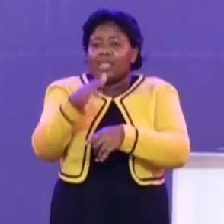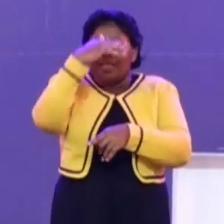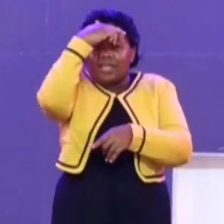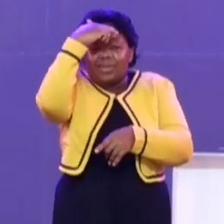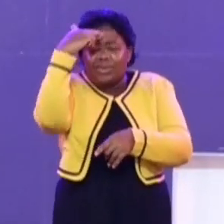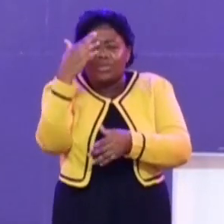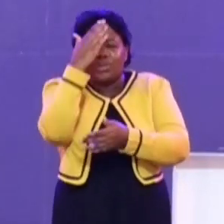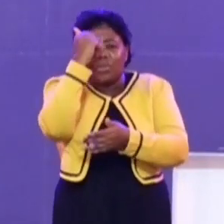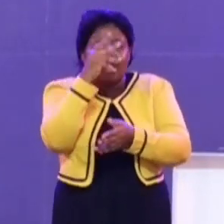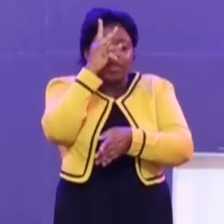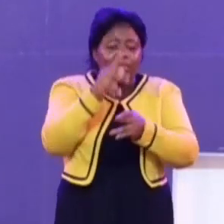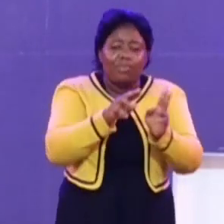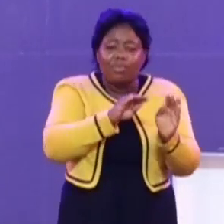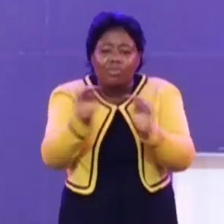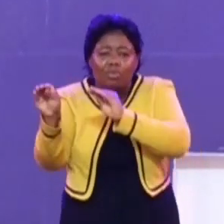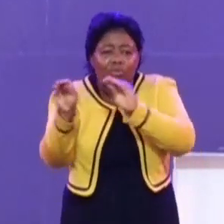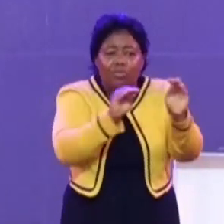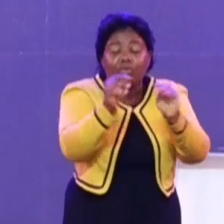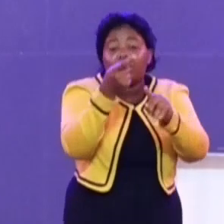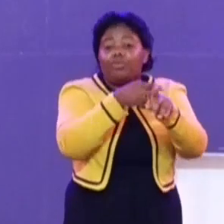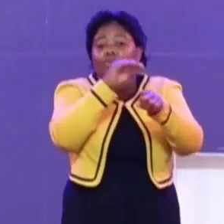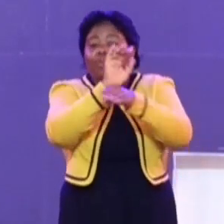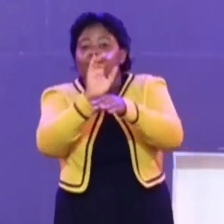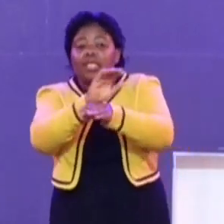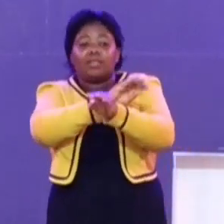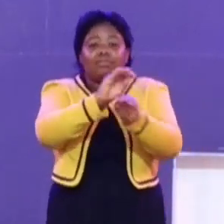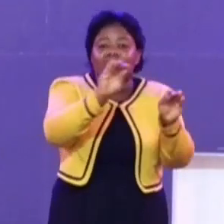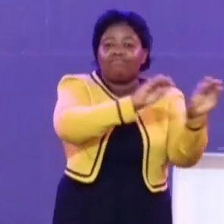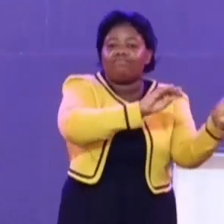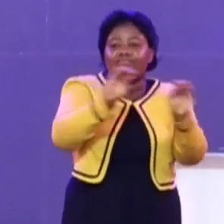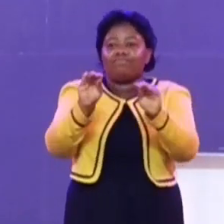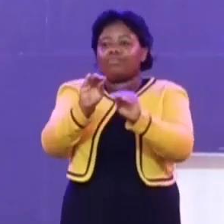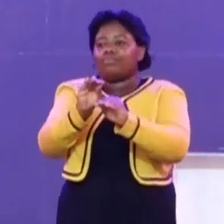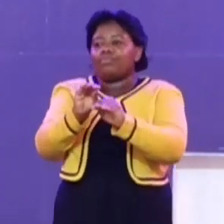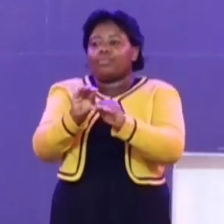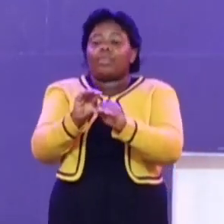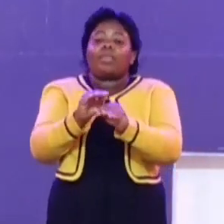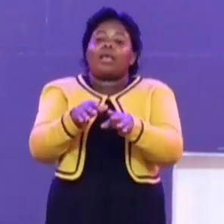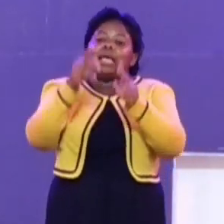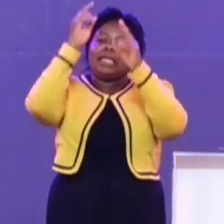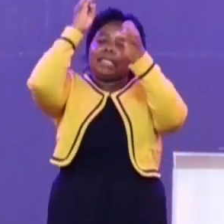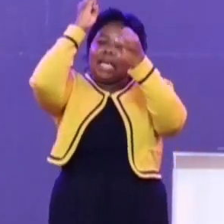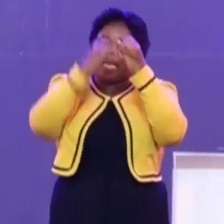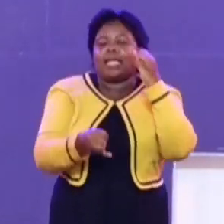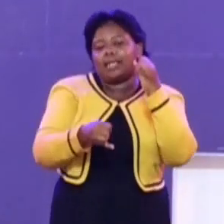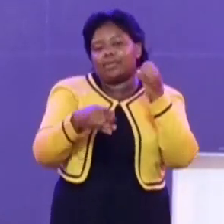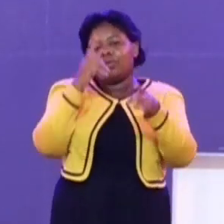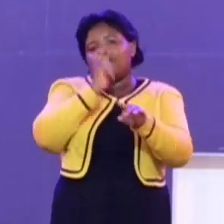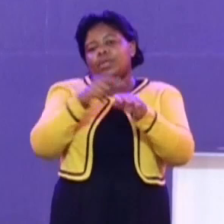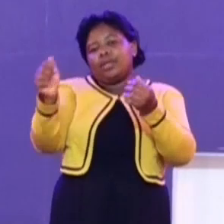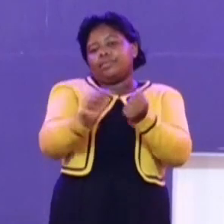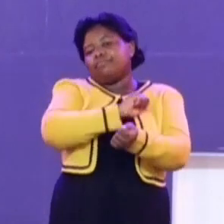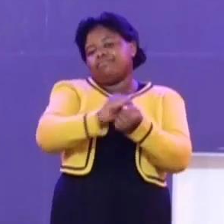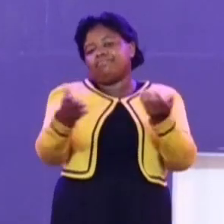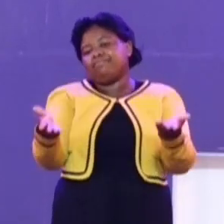them. What makes people to be from this church to another, to another, and another? And they end up